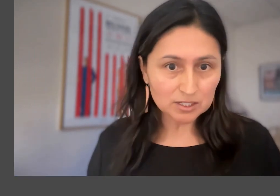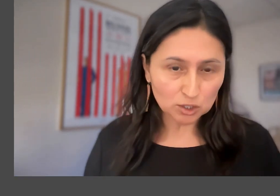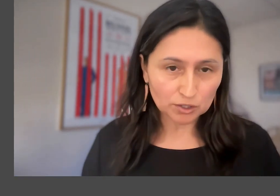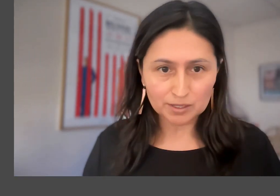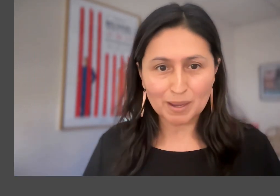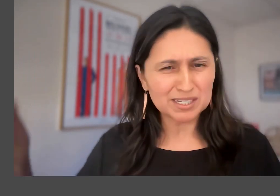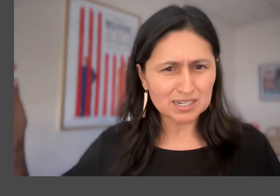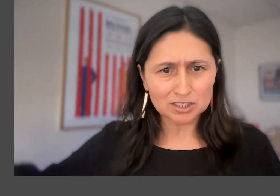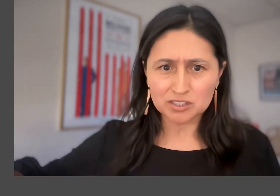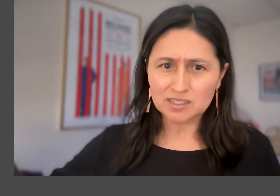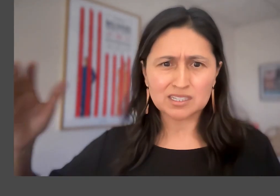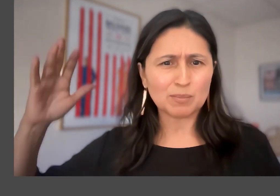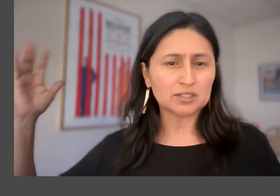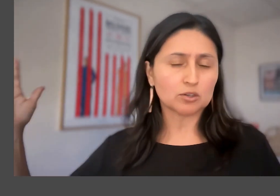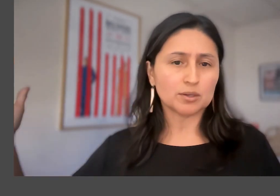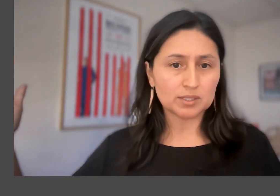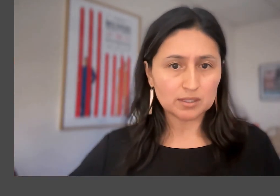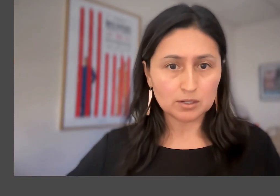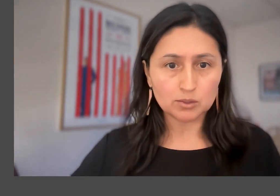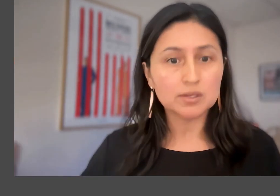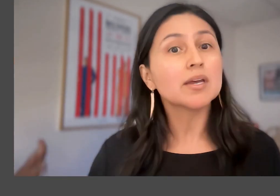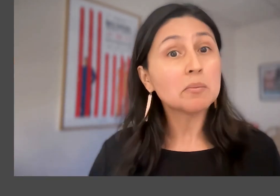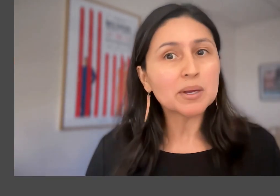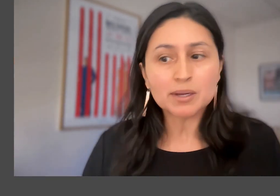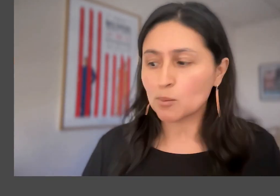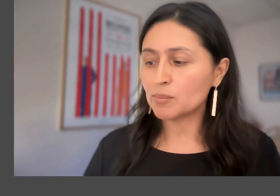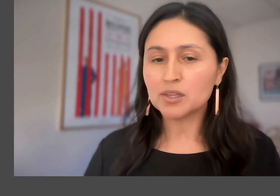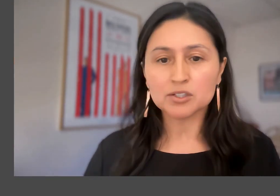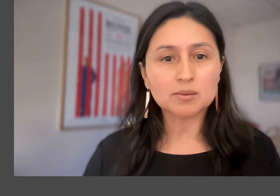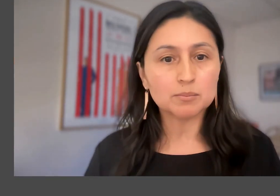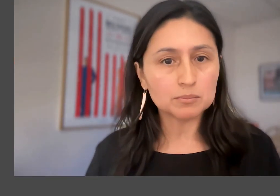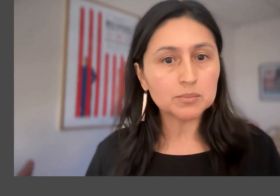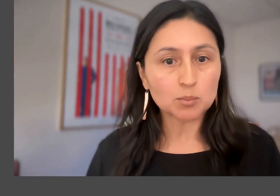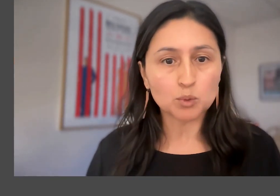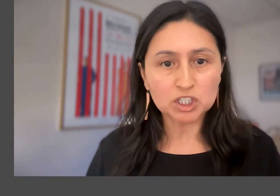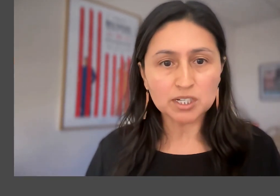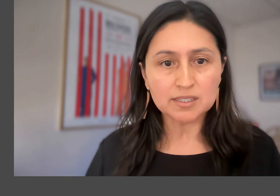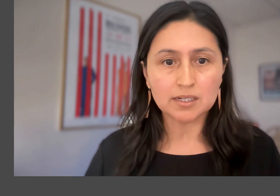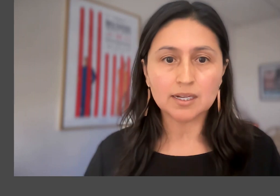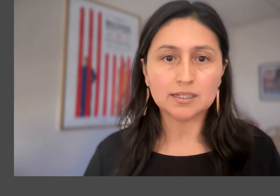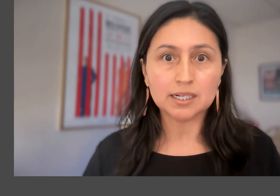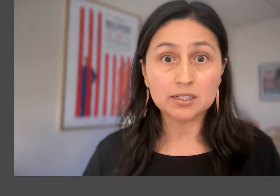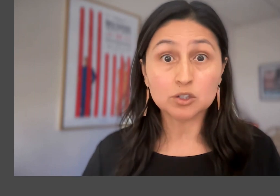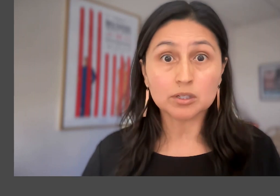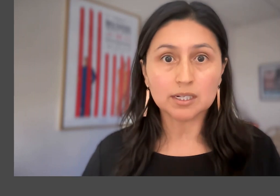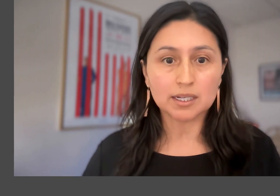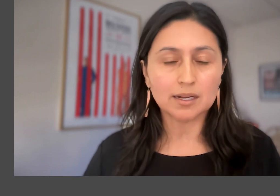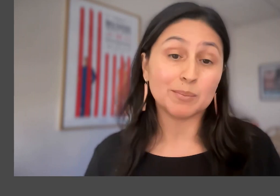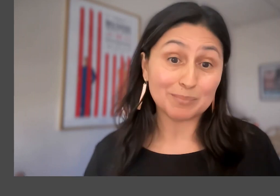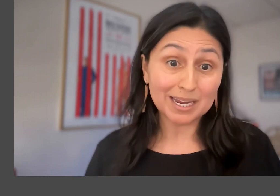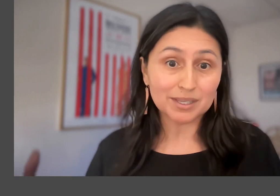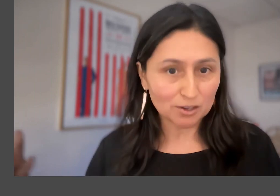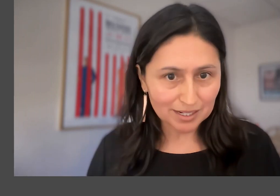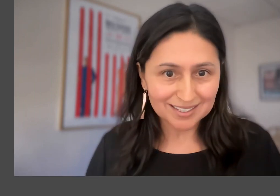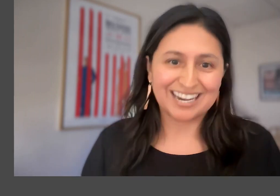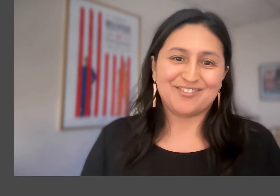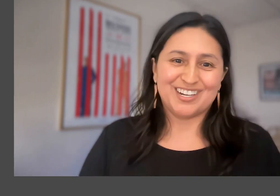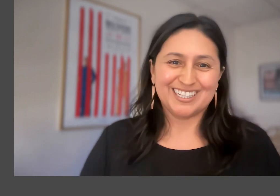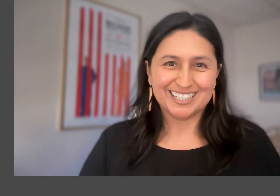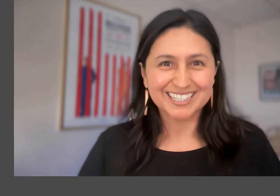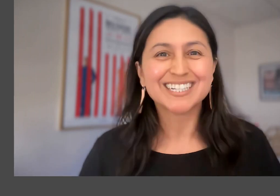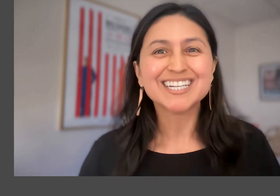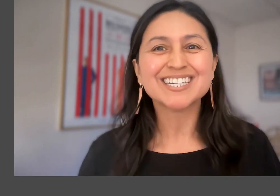has lessons to learn, and maybe it's not just this spectacle that we see in the news, but maybe there's some richness and history, and maybe there